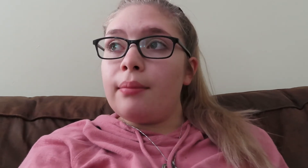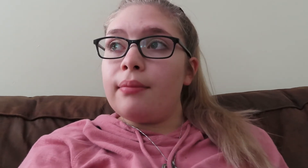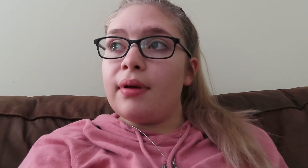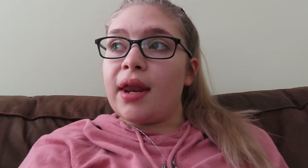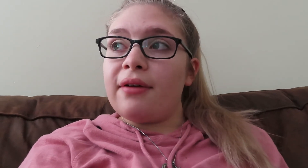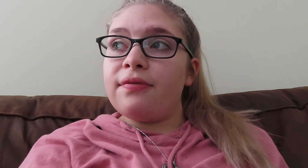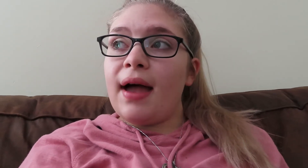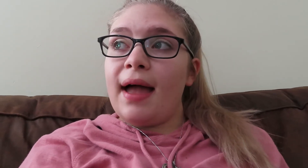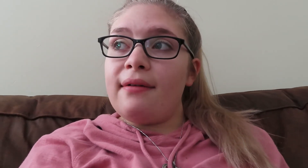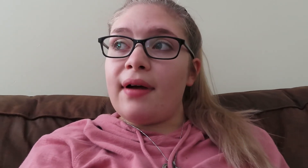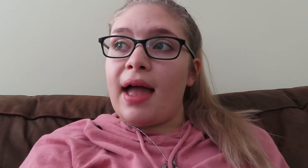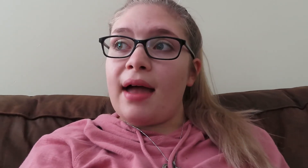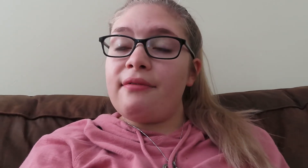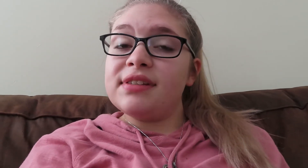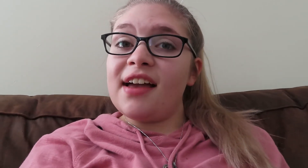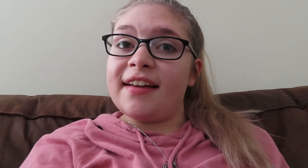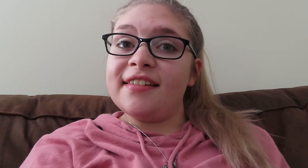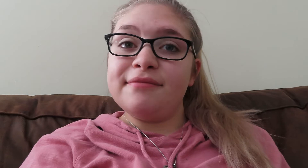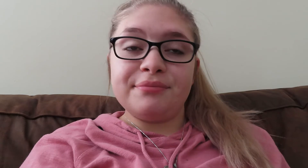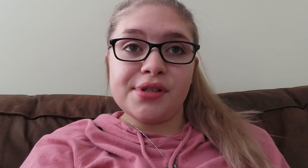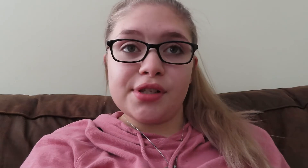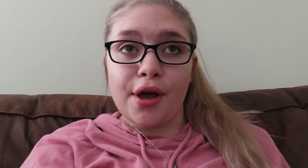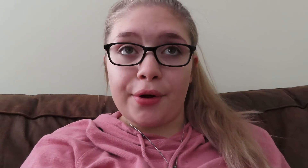and then at 5 i have sign so